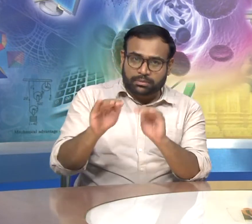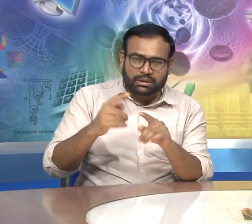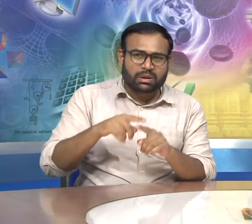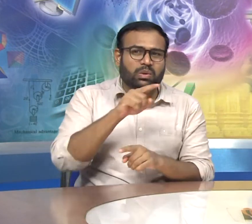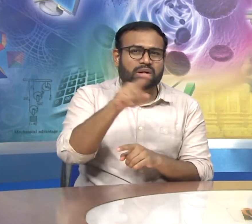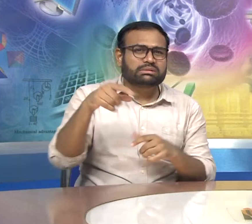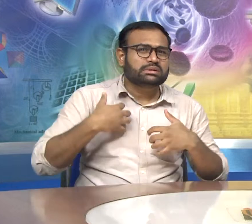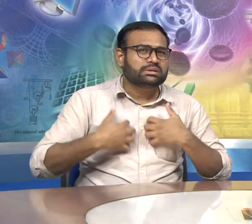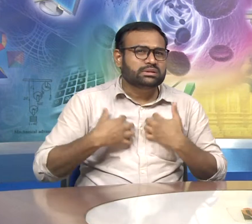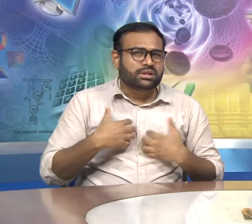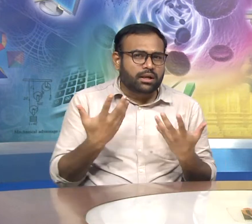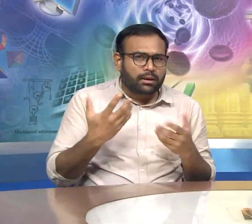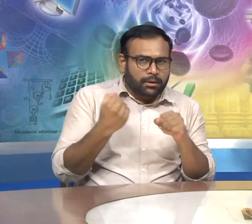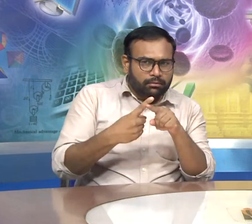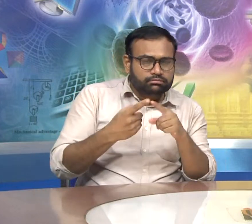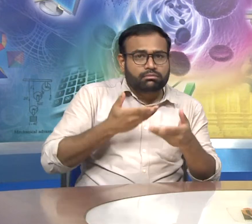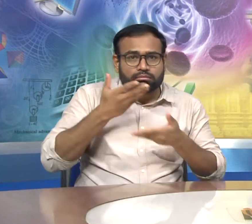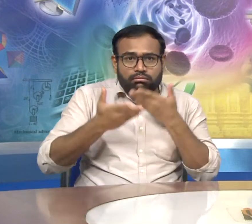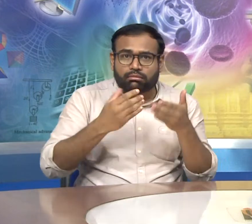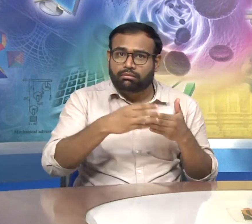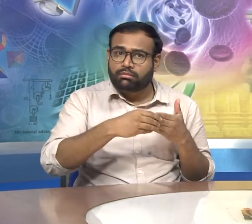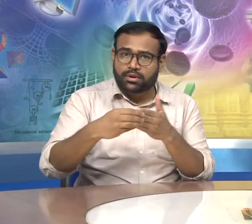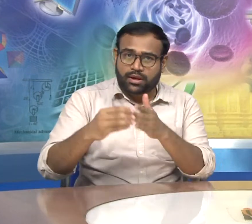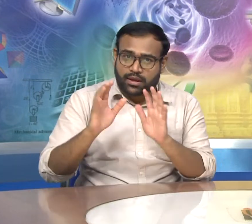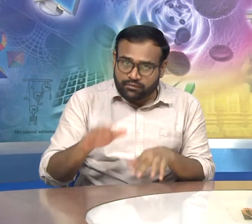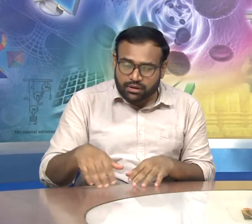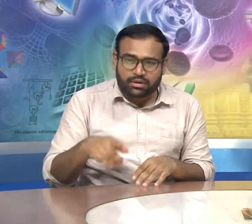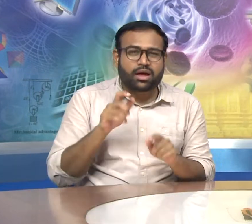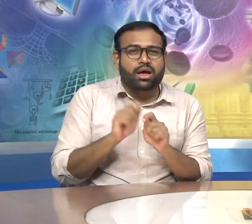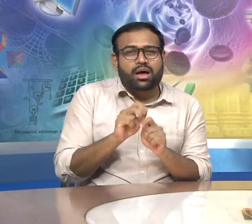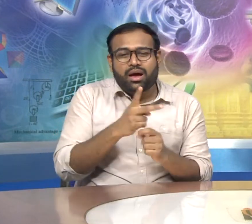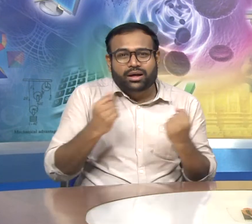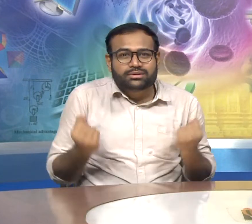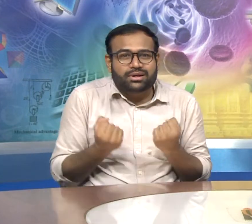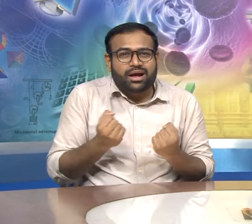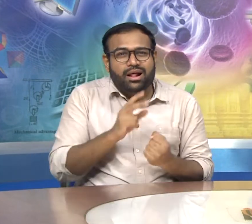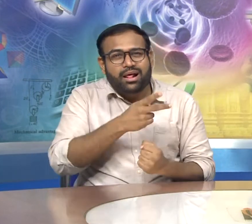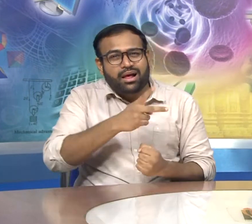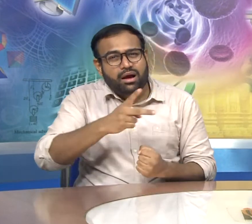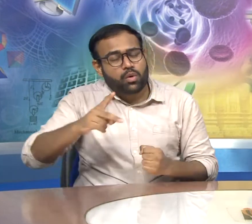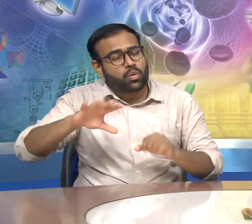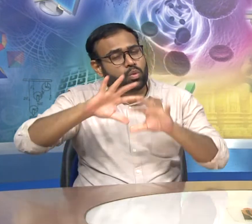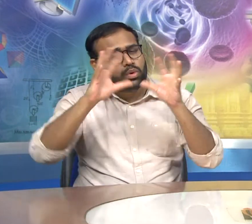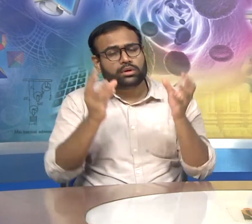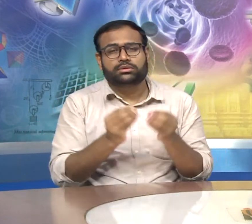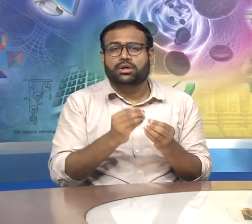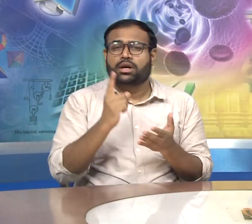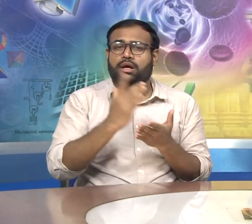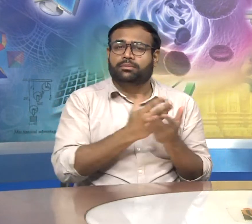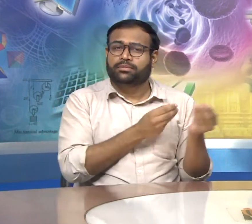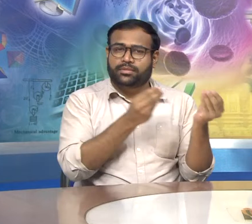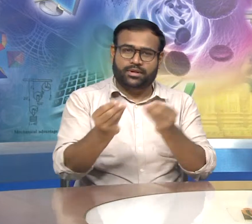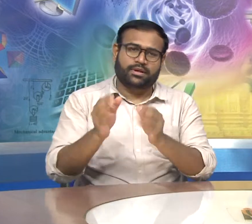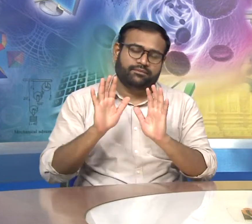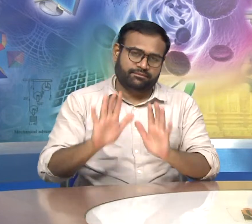library users in various ways to support learning, interest and